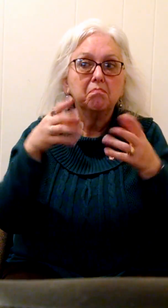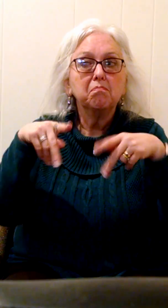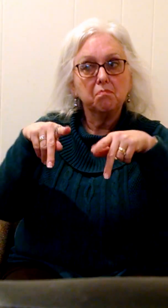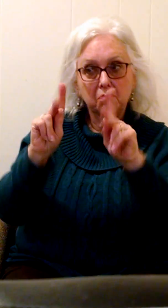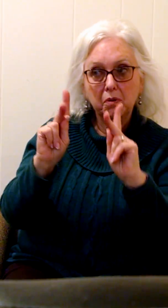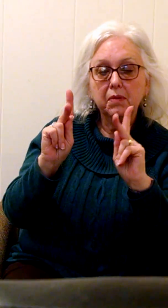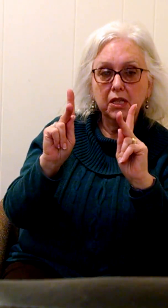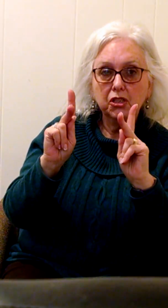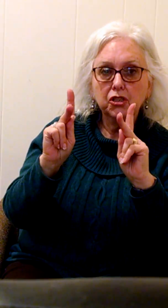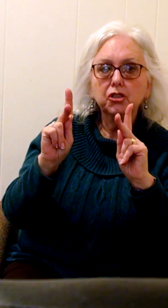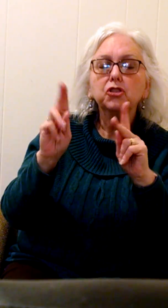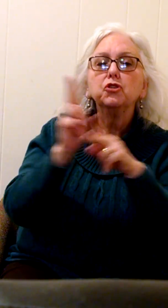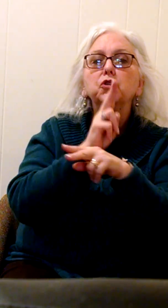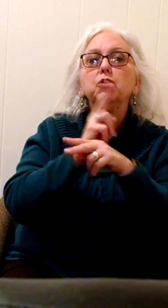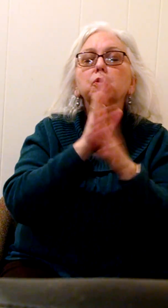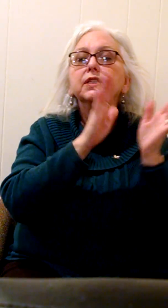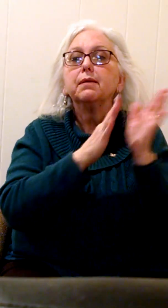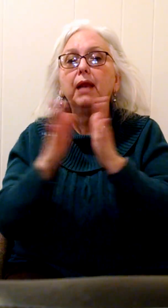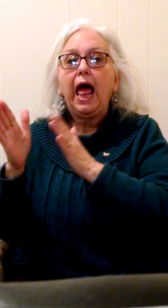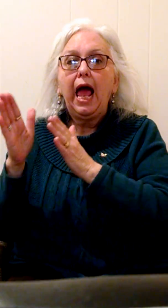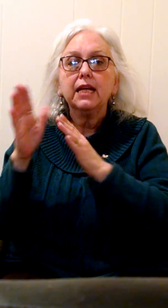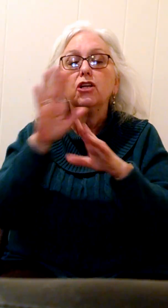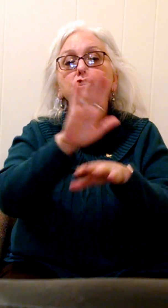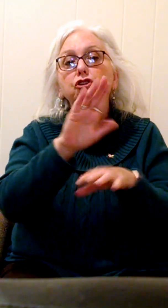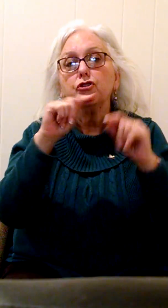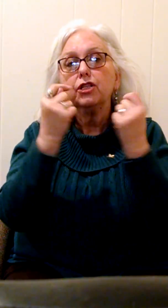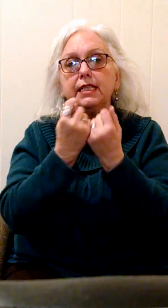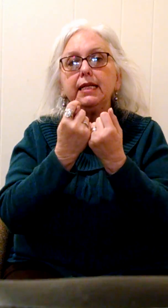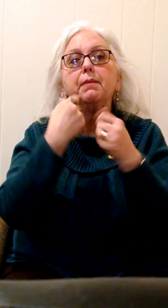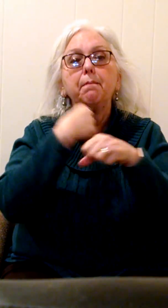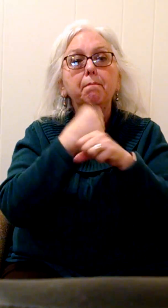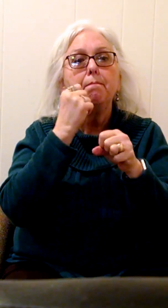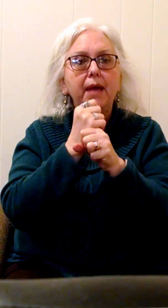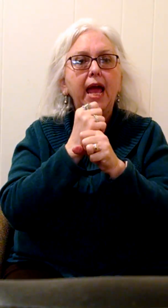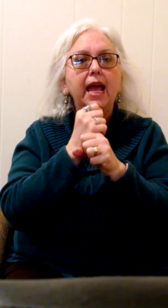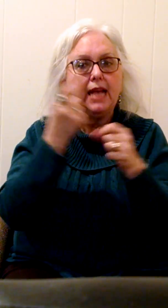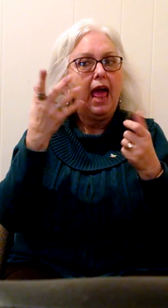plans as your team created and agreed upon.